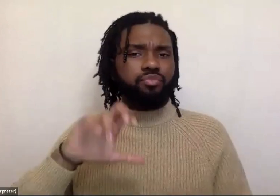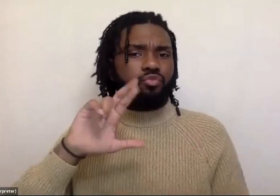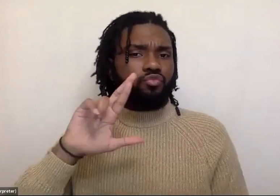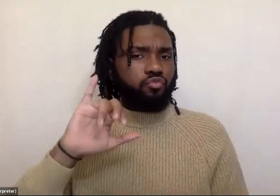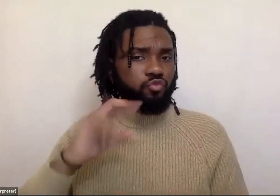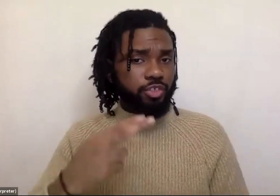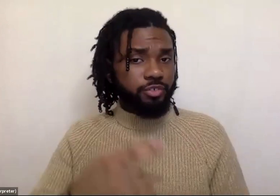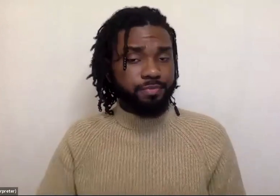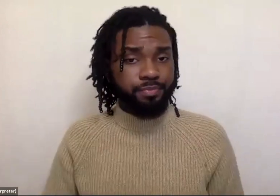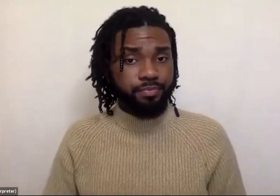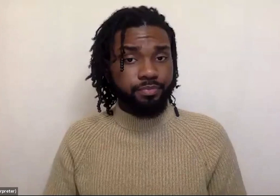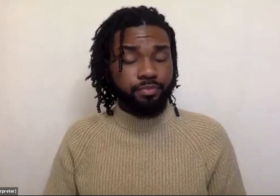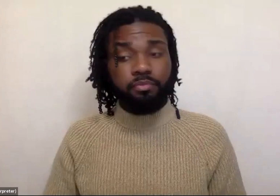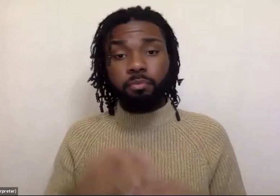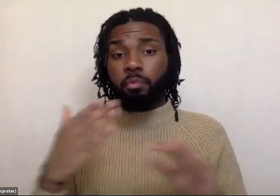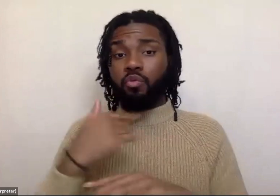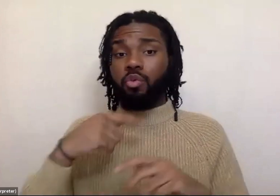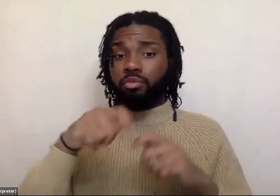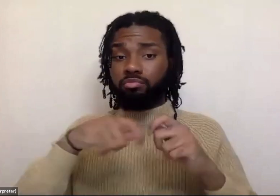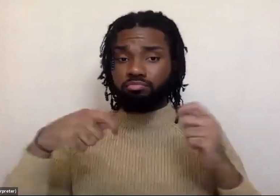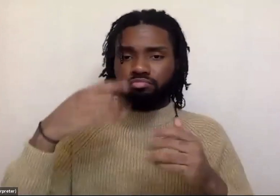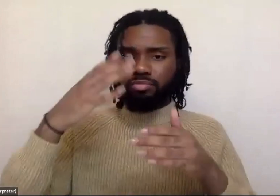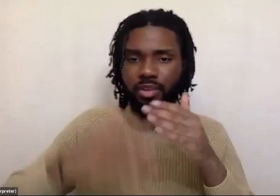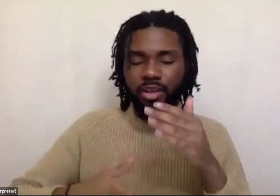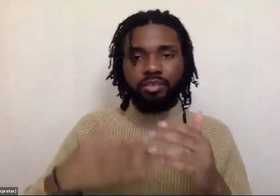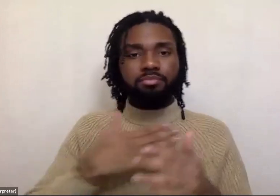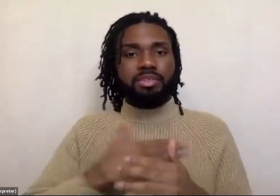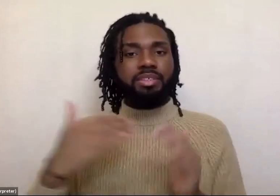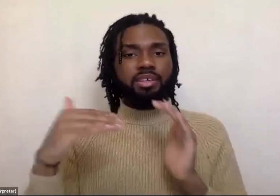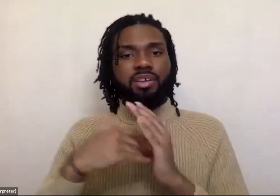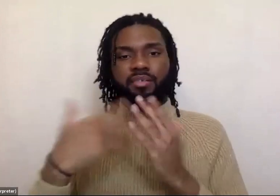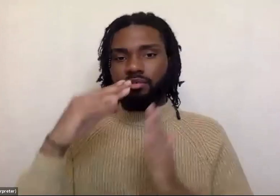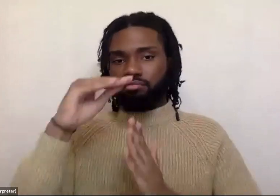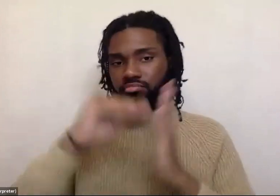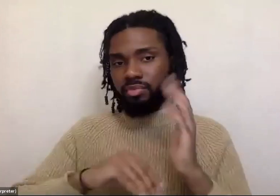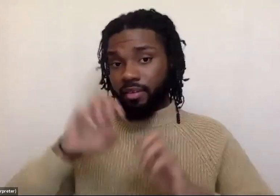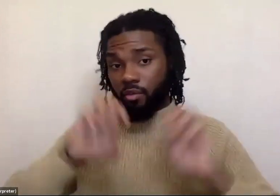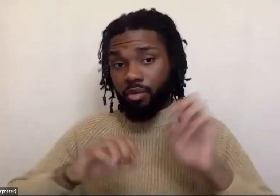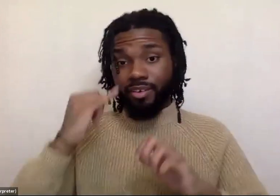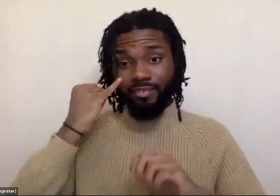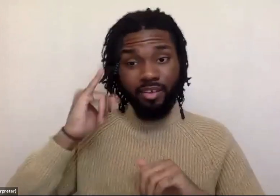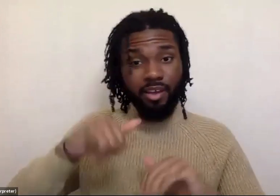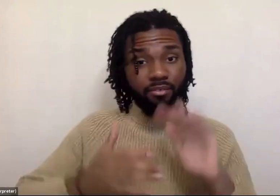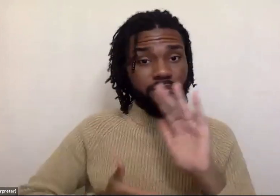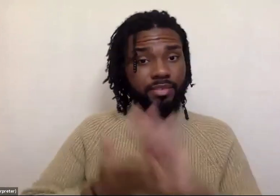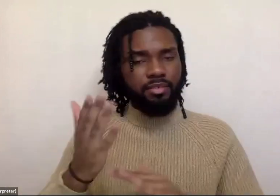Before we wrap up, again, one more plug, please complete that evaluation if you have to leave us before